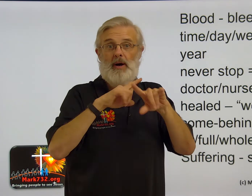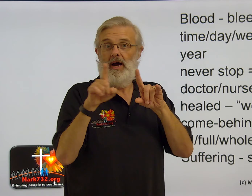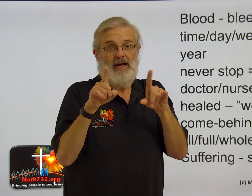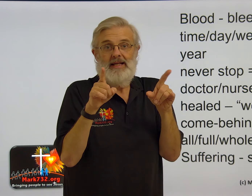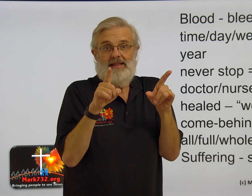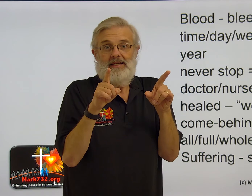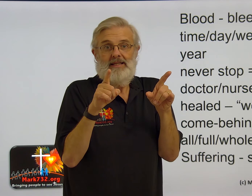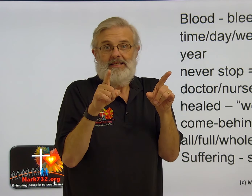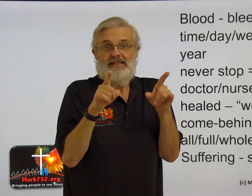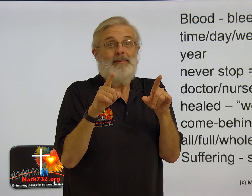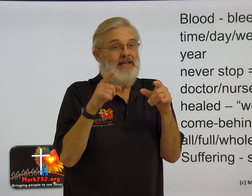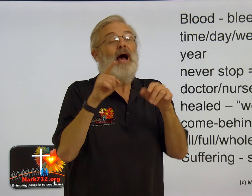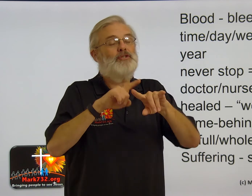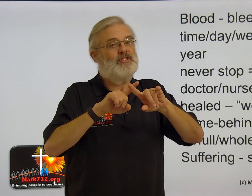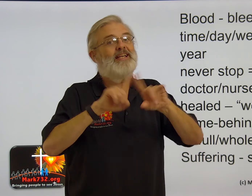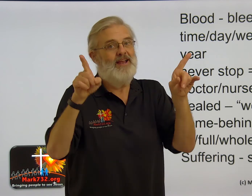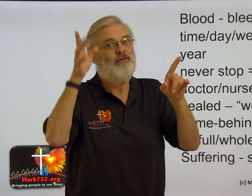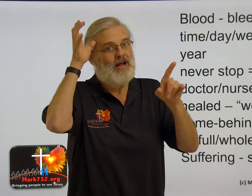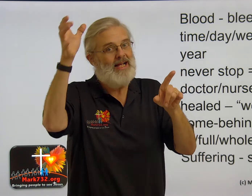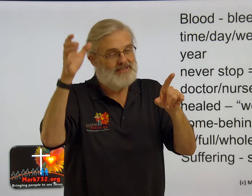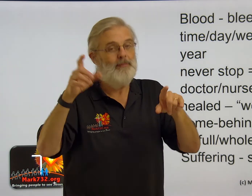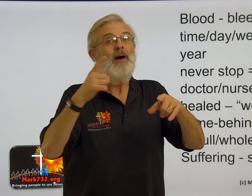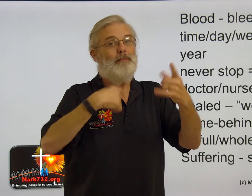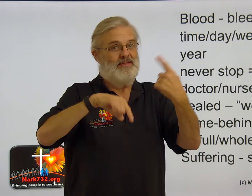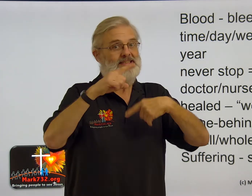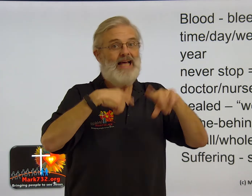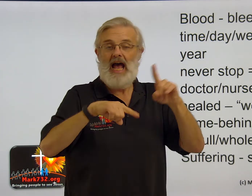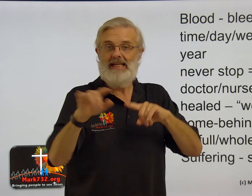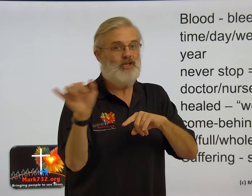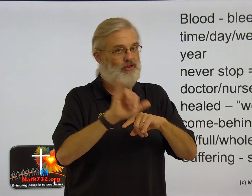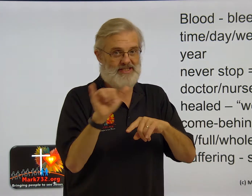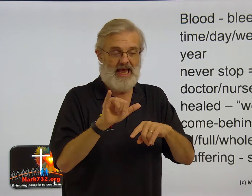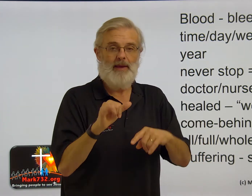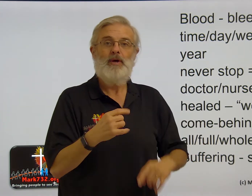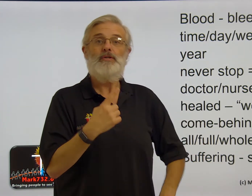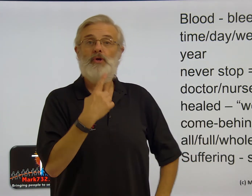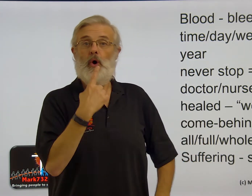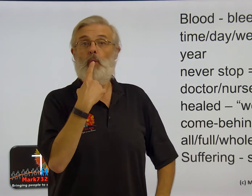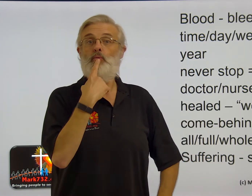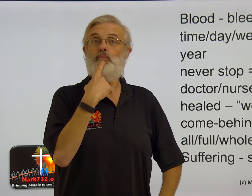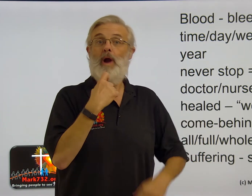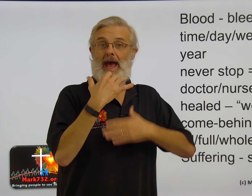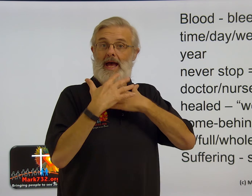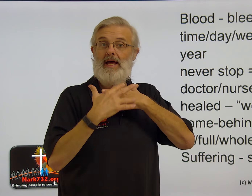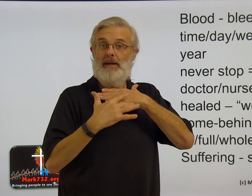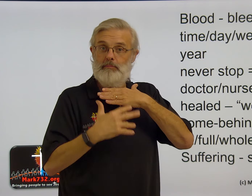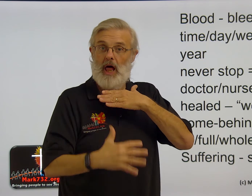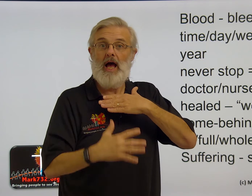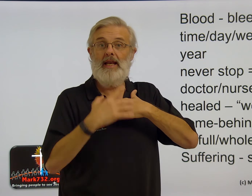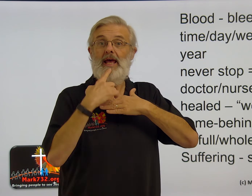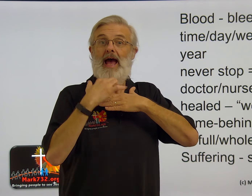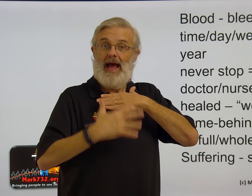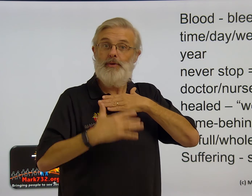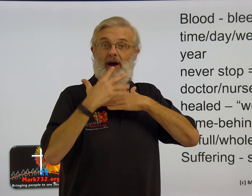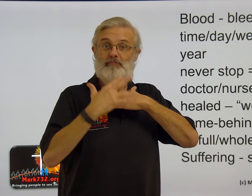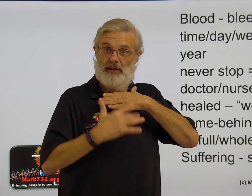but I should say different concept, but the signs are the same. So red blood, and you have